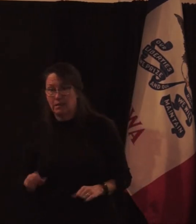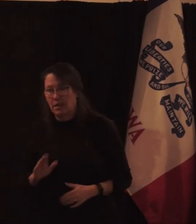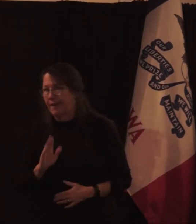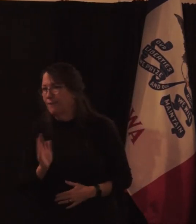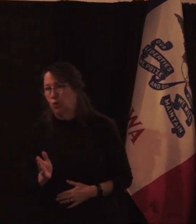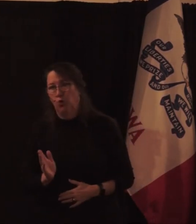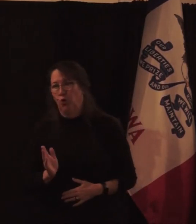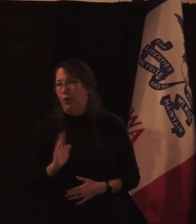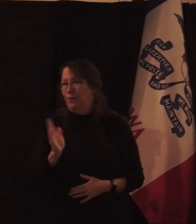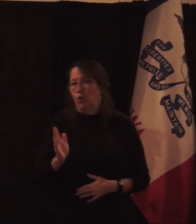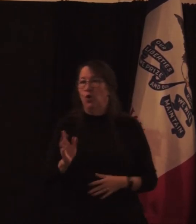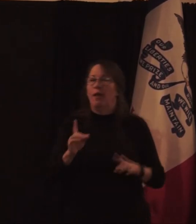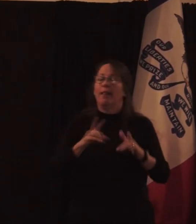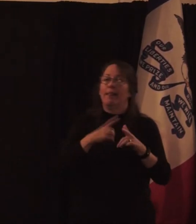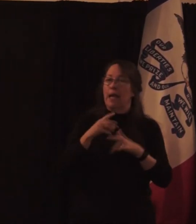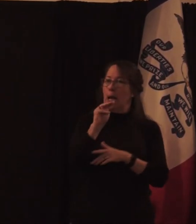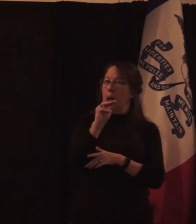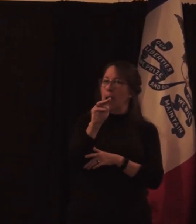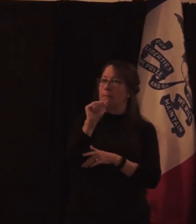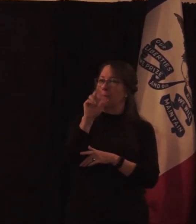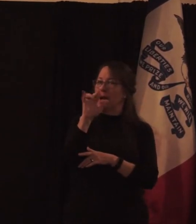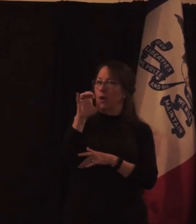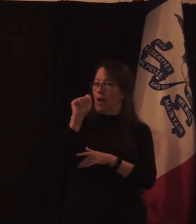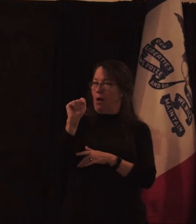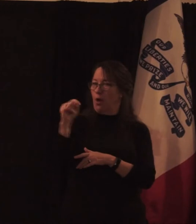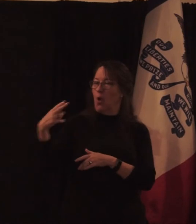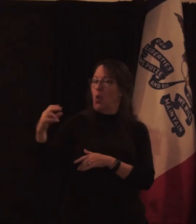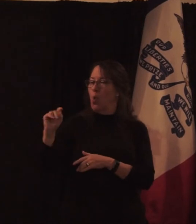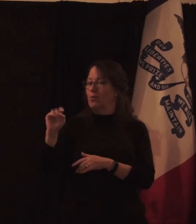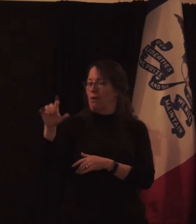done. Well, then Marriott Hotels